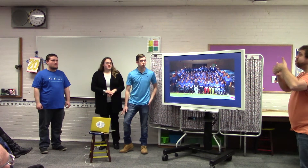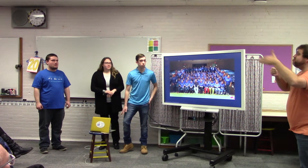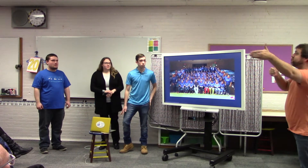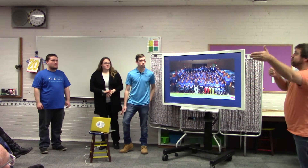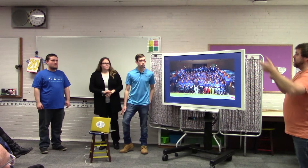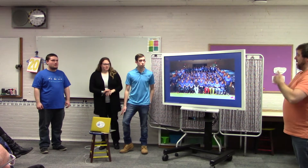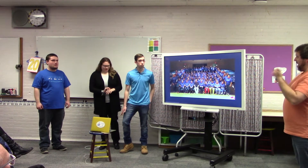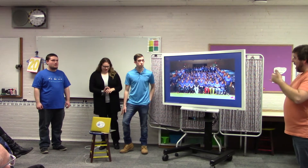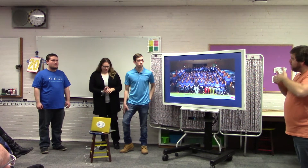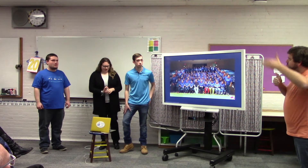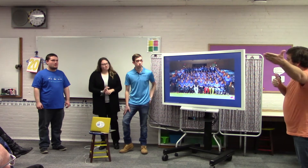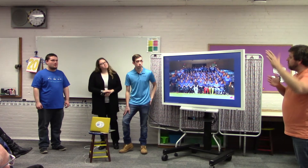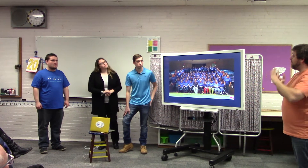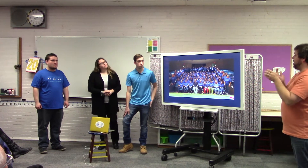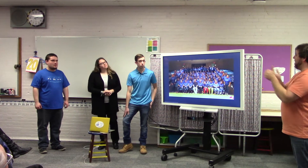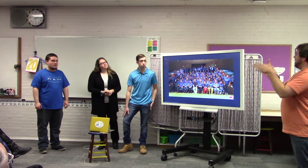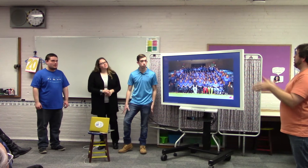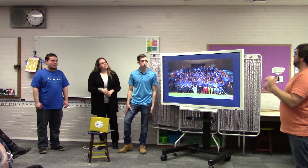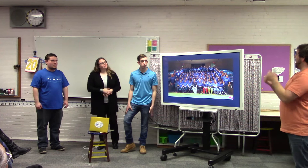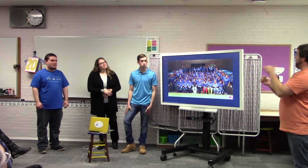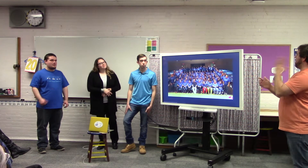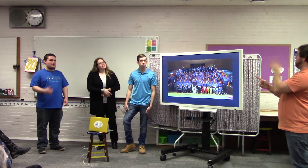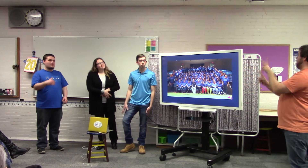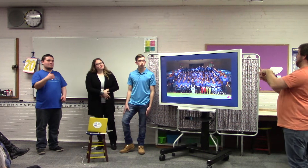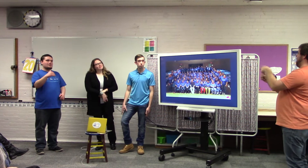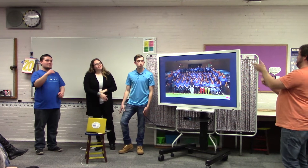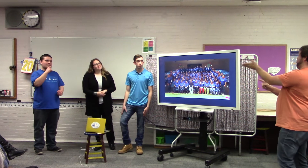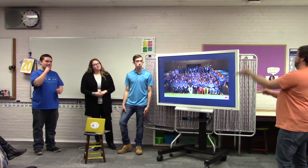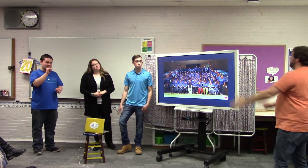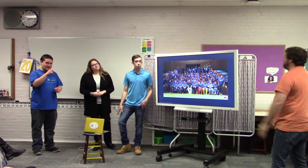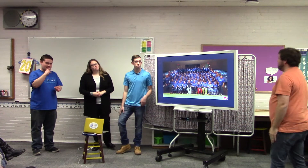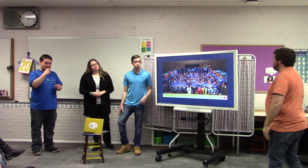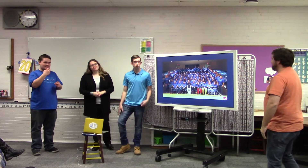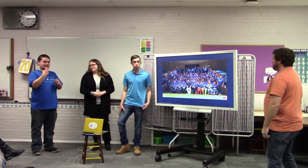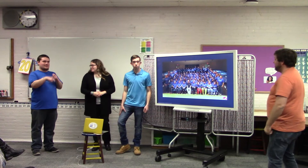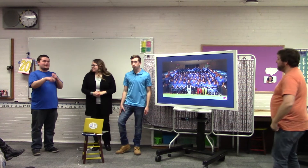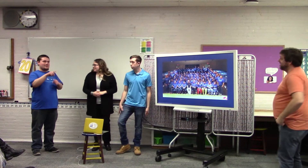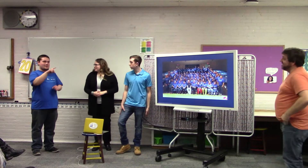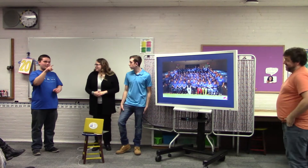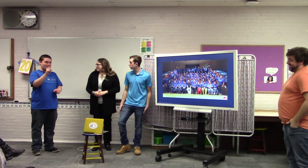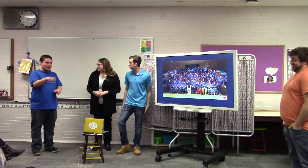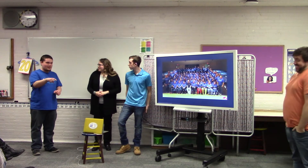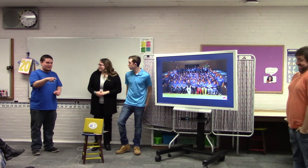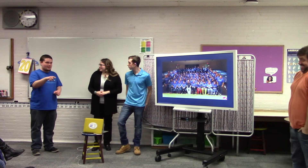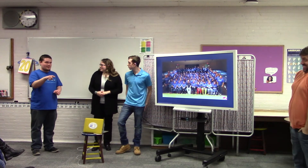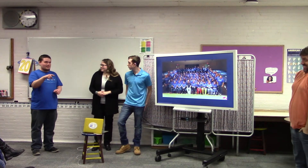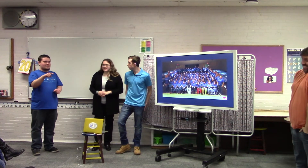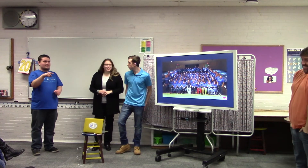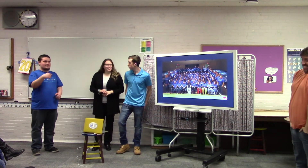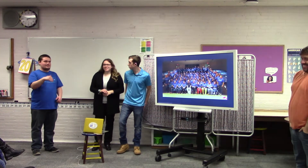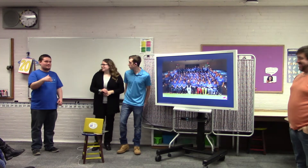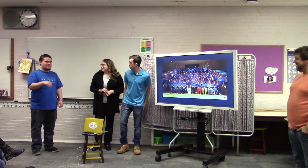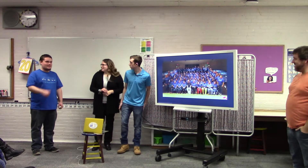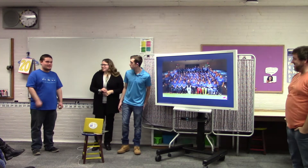apply to your future? Not your present, but how does that apply to your ambassadorship for the future? I guess it is a tough question, Tyler's saying.